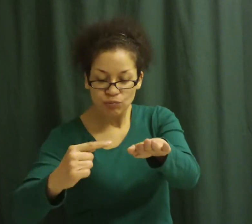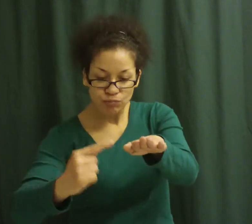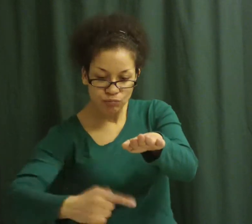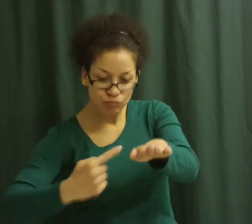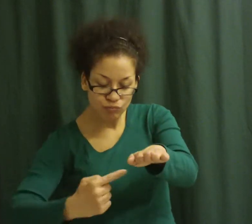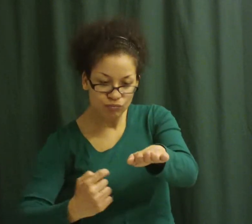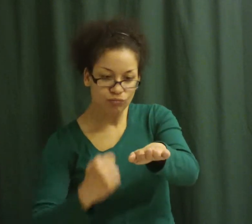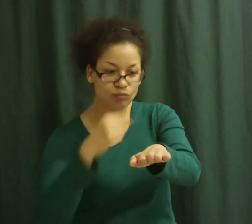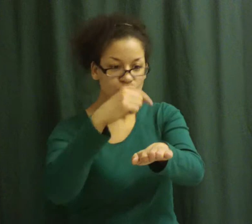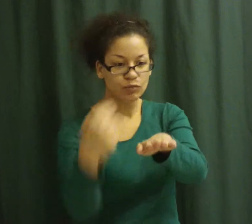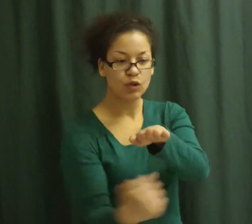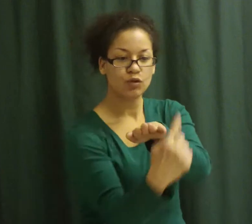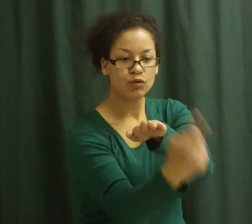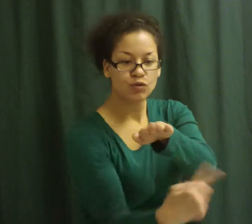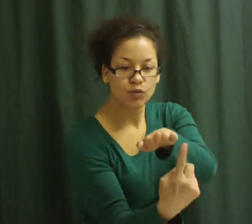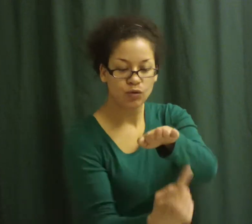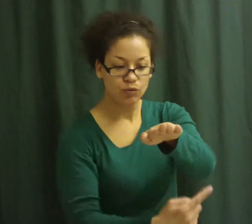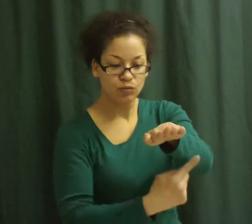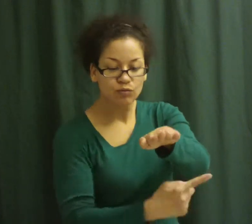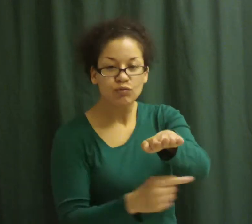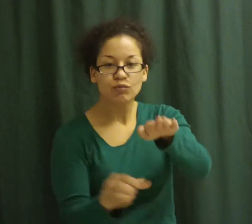And then everyone became excited.